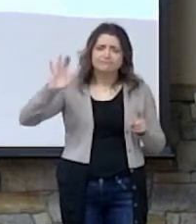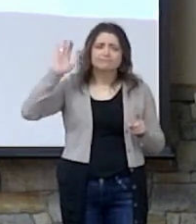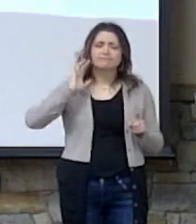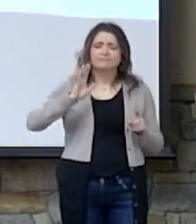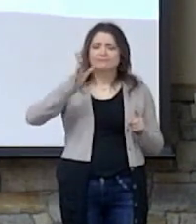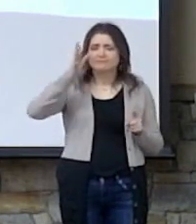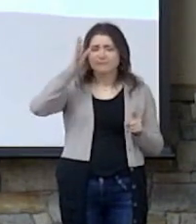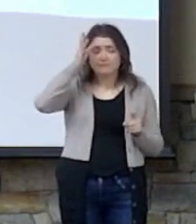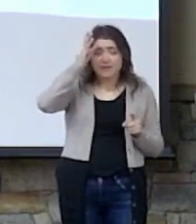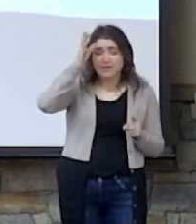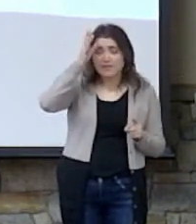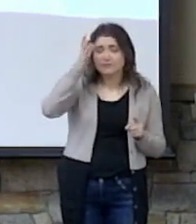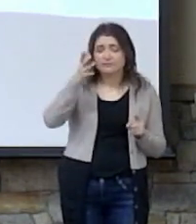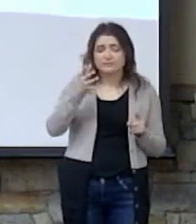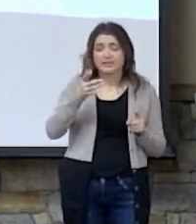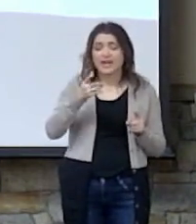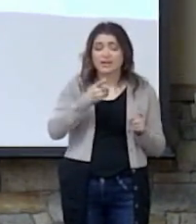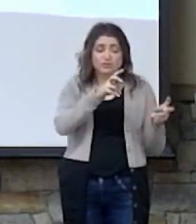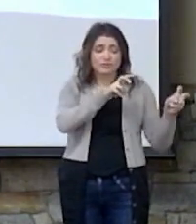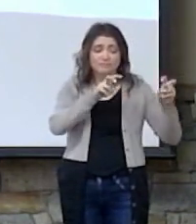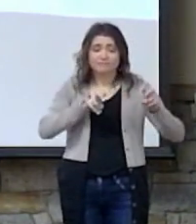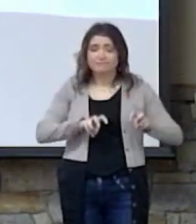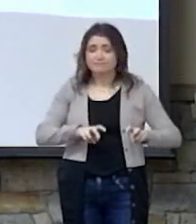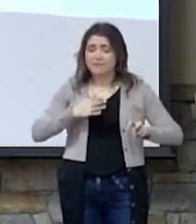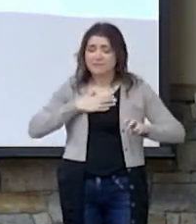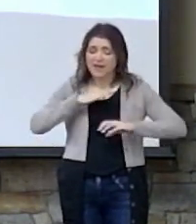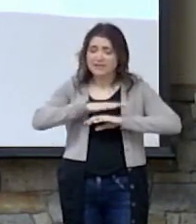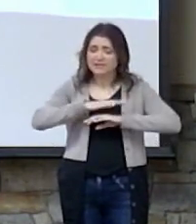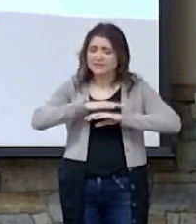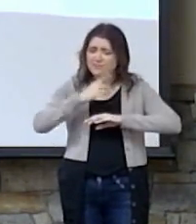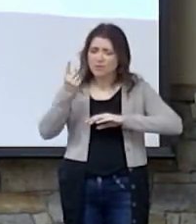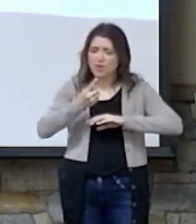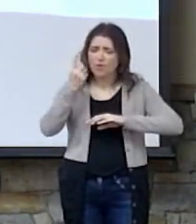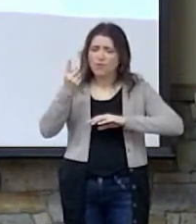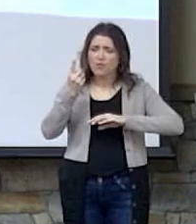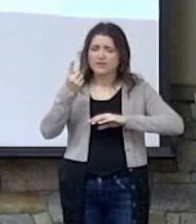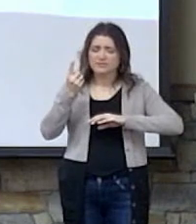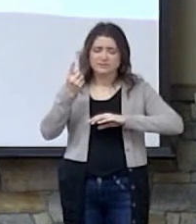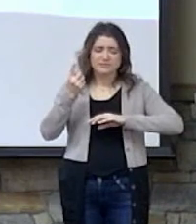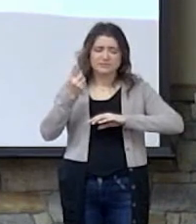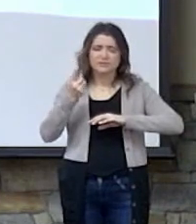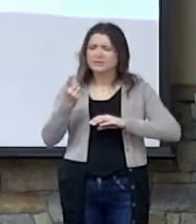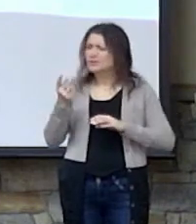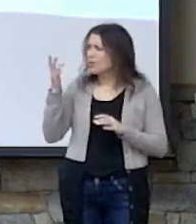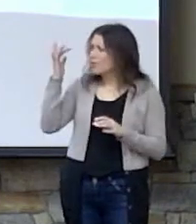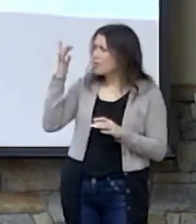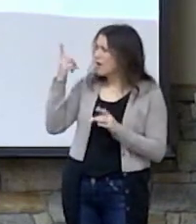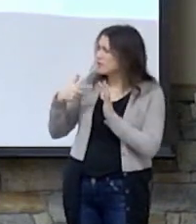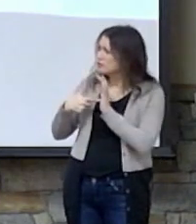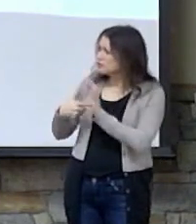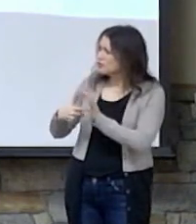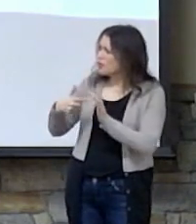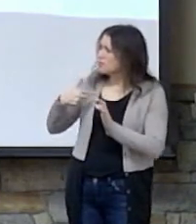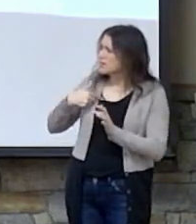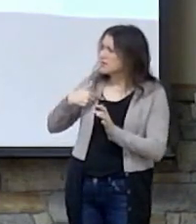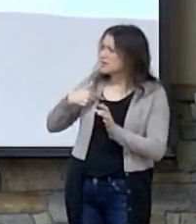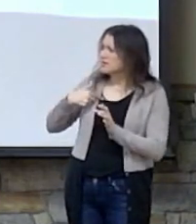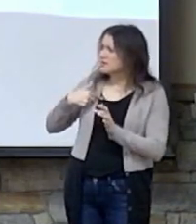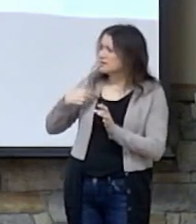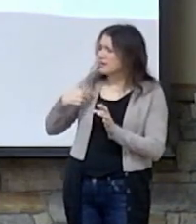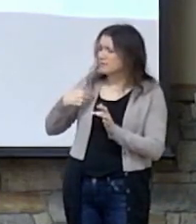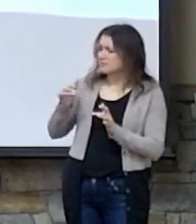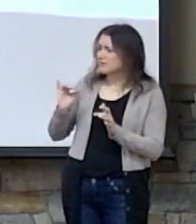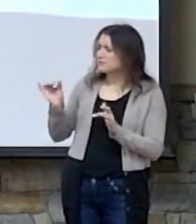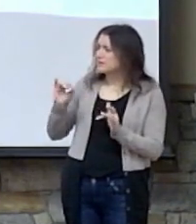always. And he paid homage and said, What is your servant that you should show regard for a dead dog such as